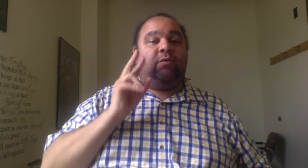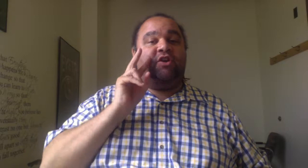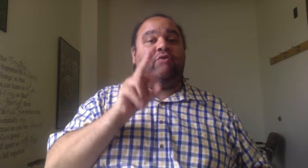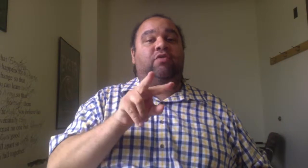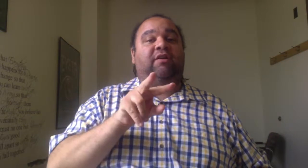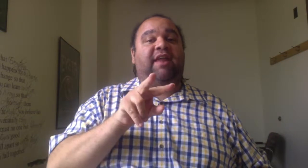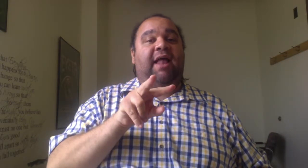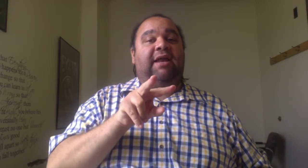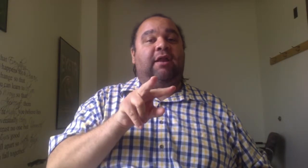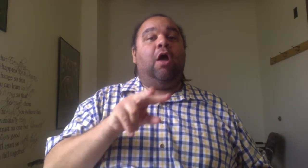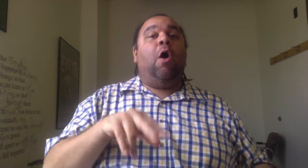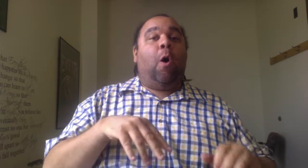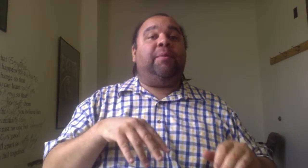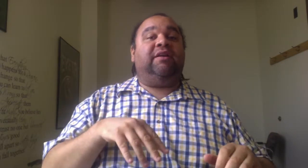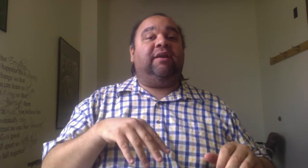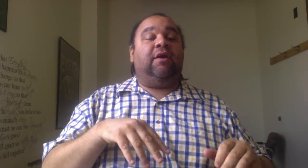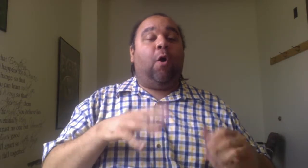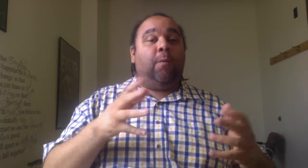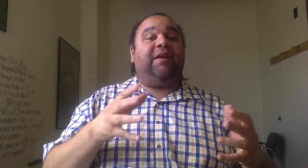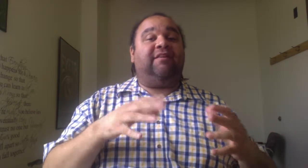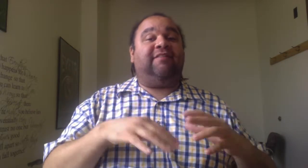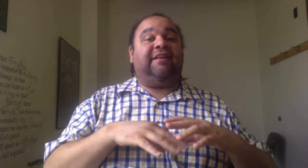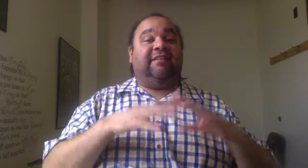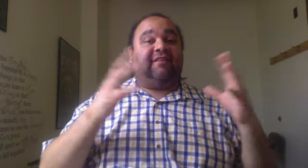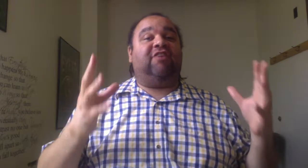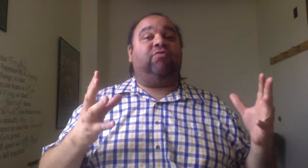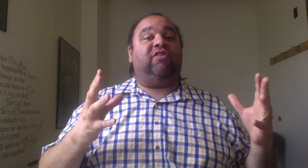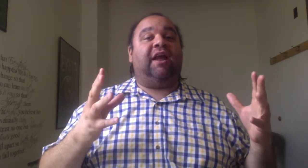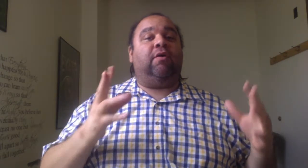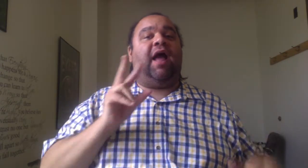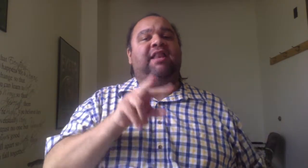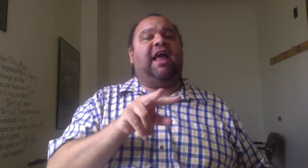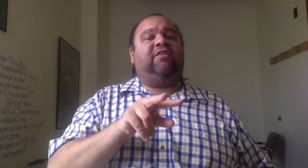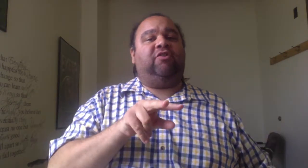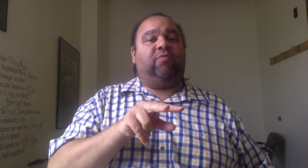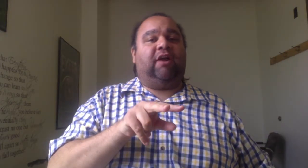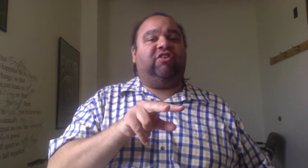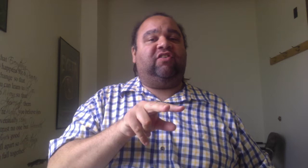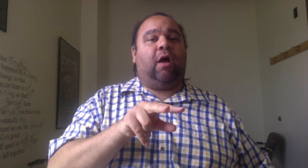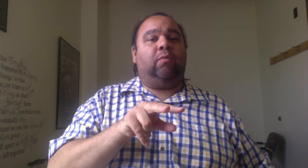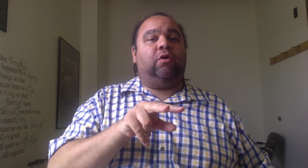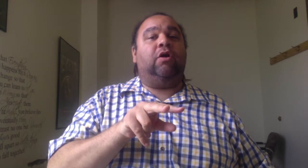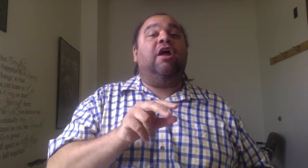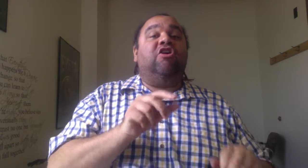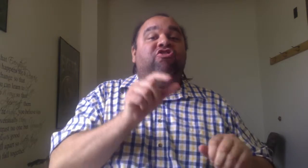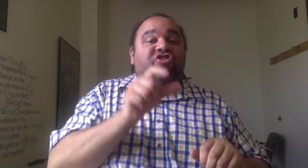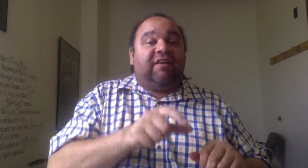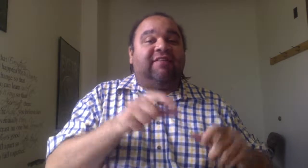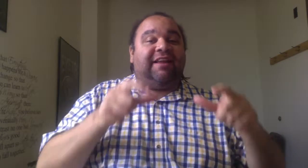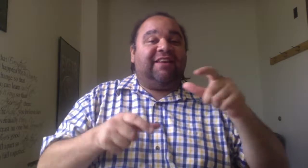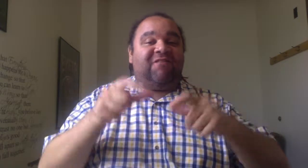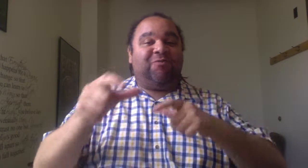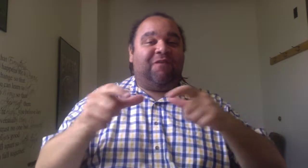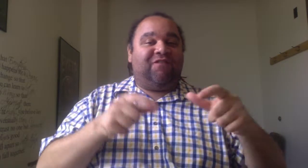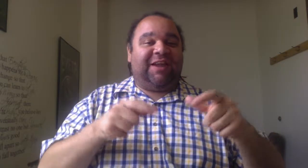you looked at it, hoping to see this dance recital, and that's what you actually saw, were just the individual feet